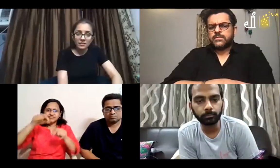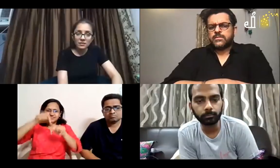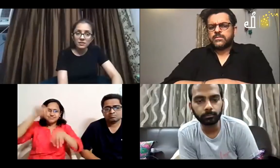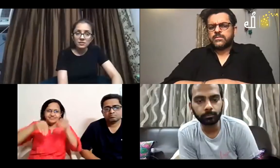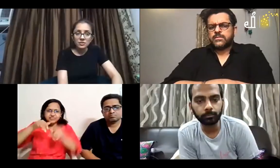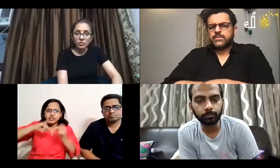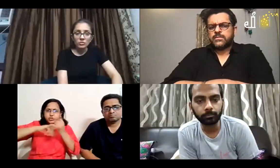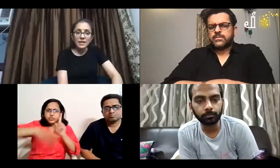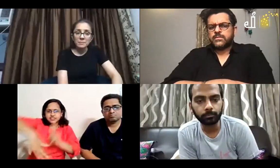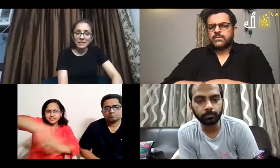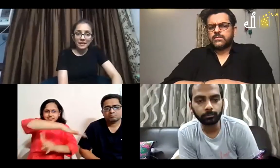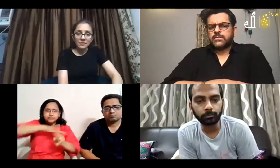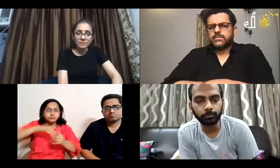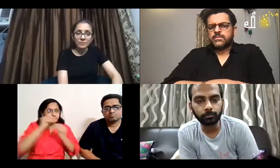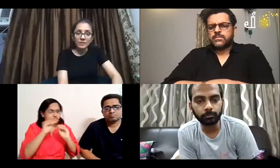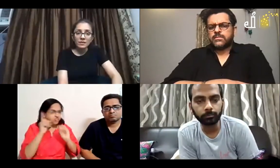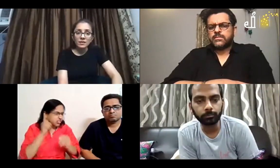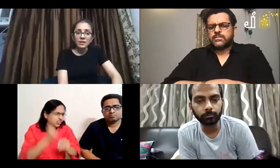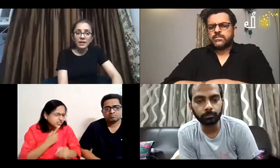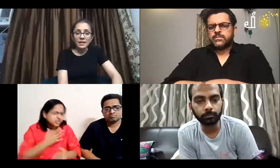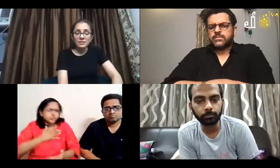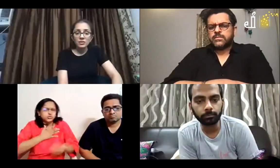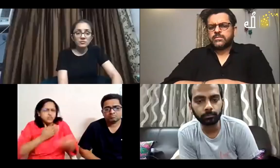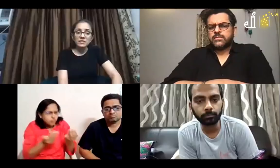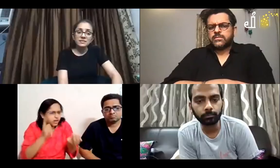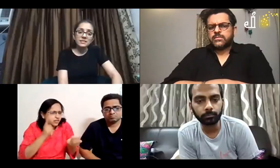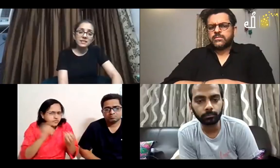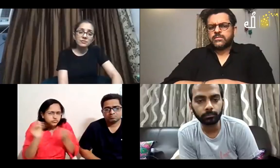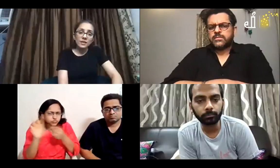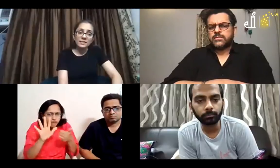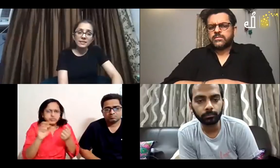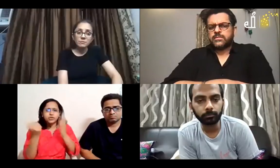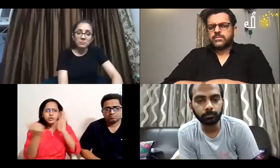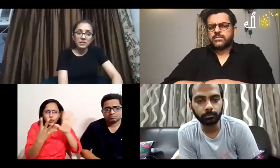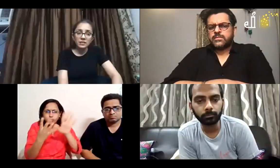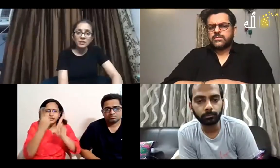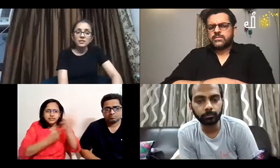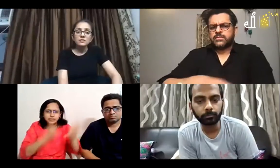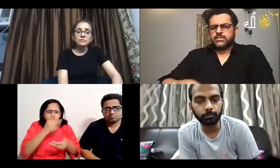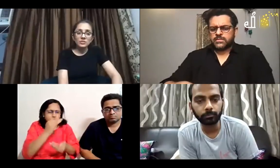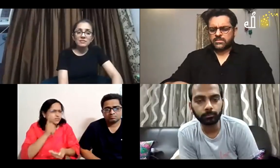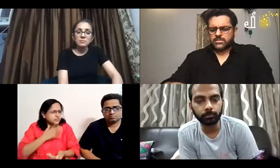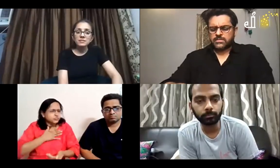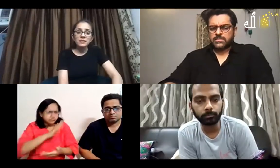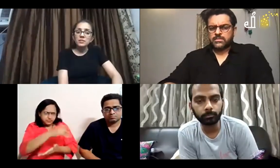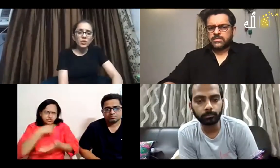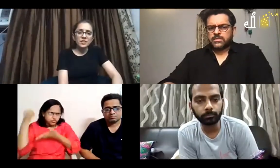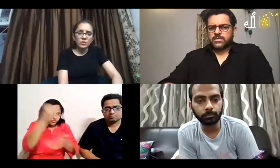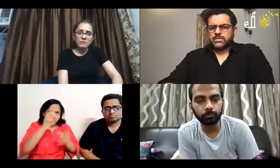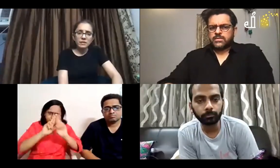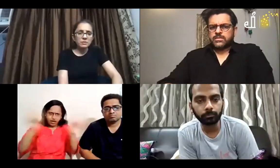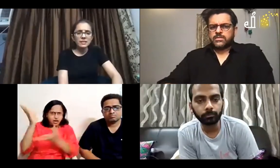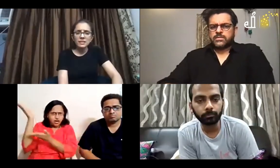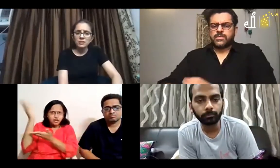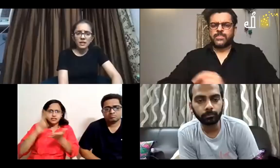grant, the MLA, and when they see a deaf child, deaf baby, for 7 months, 8 months, 1 year old